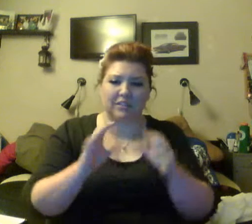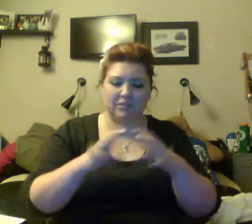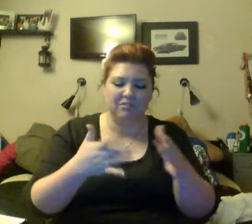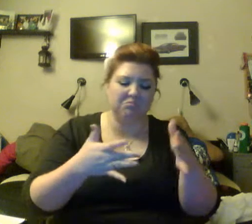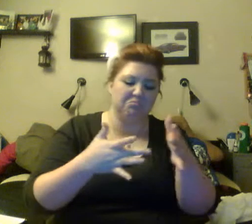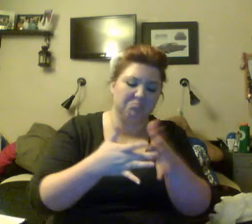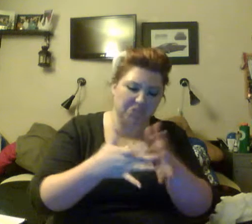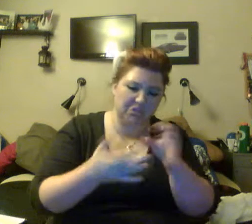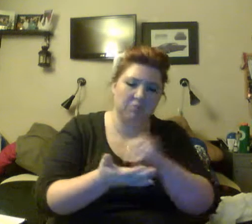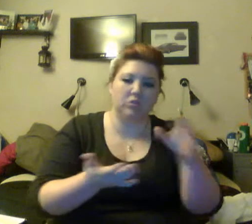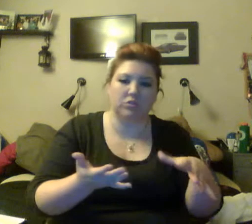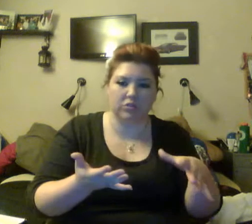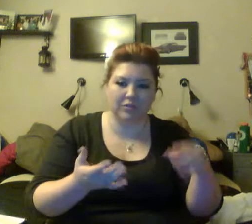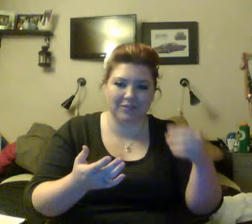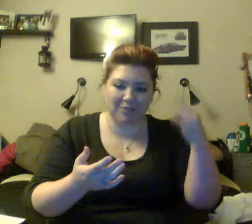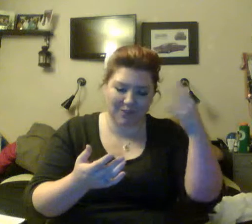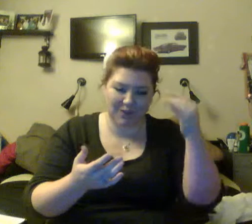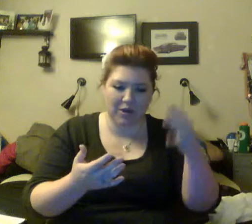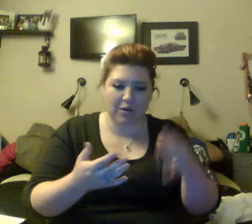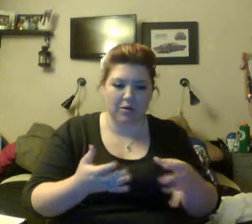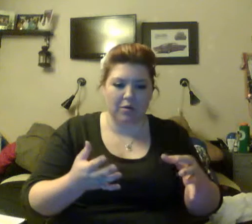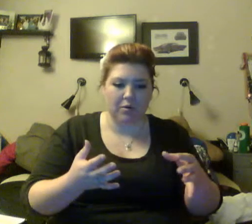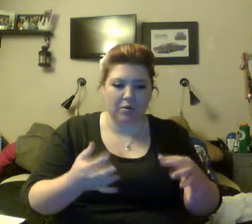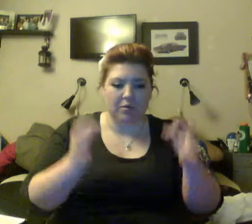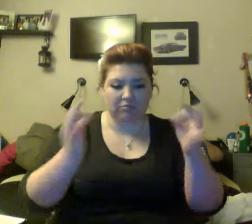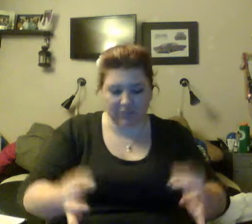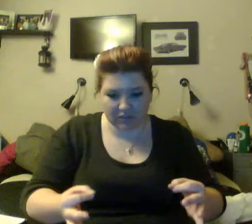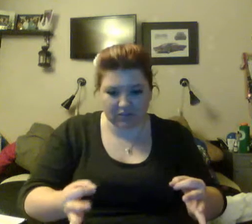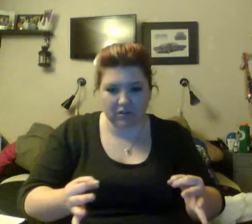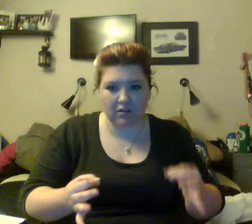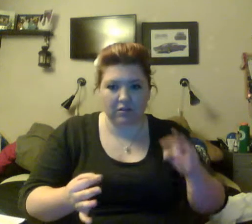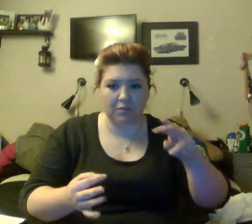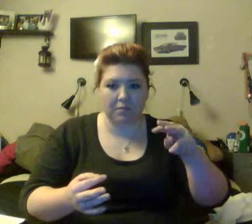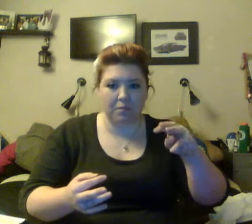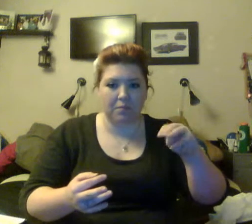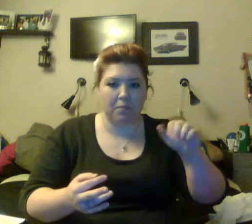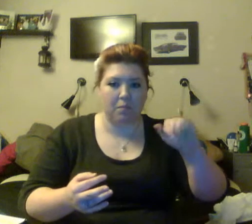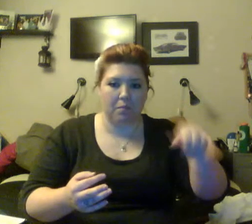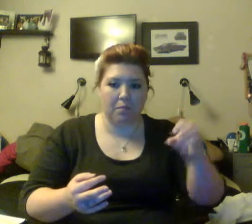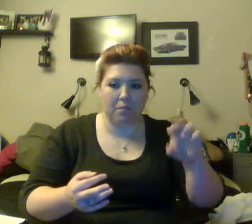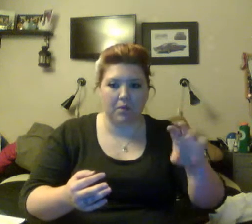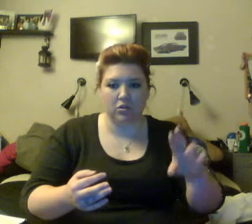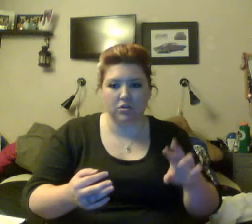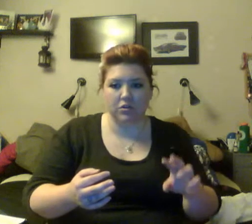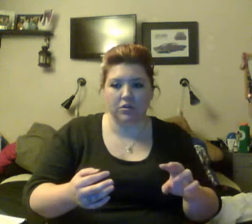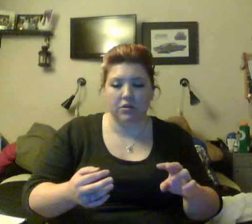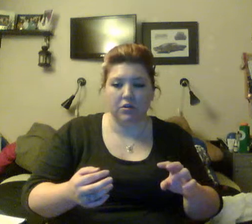students thinking about deciding on a major for their academic career. And I'm teaching a similar class,